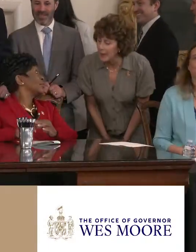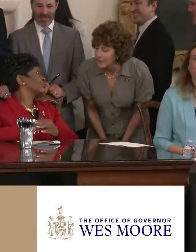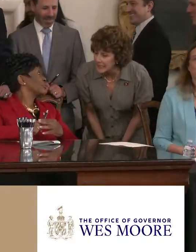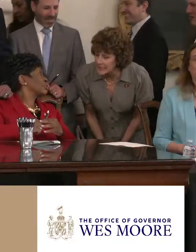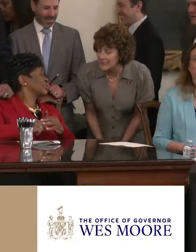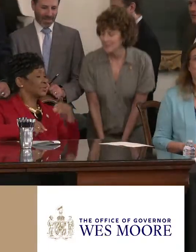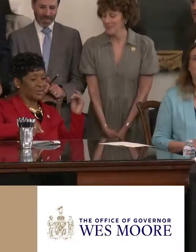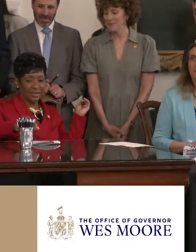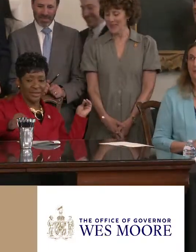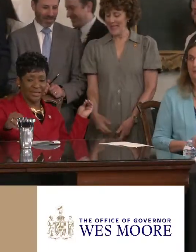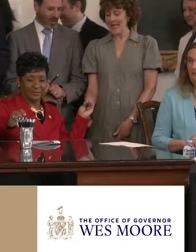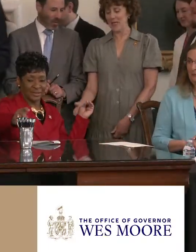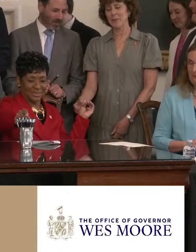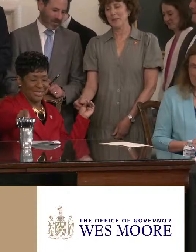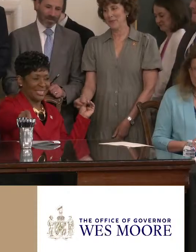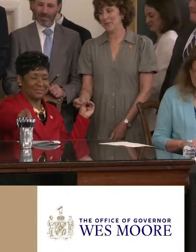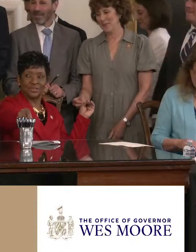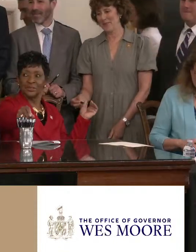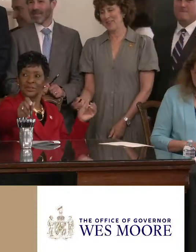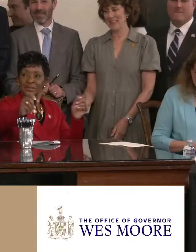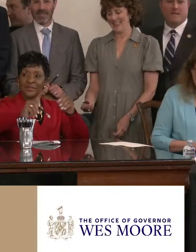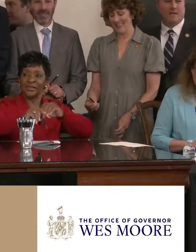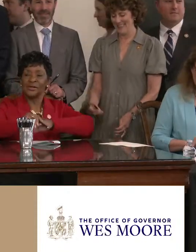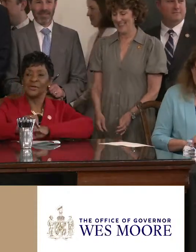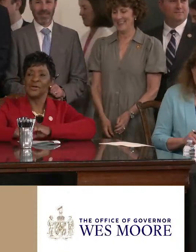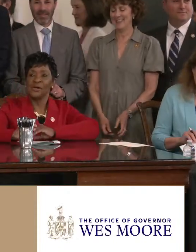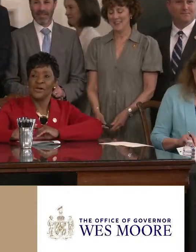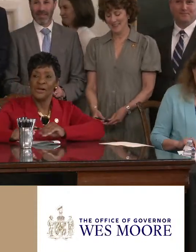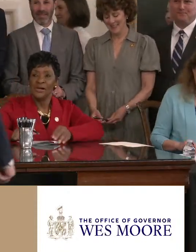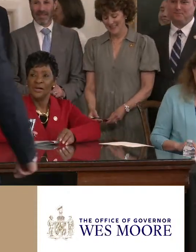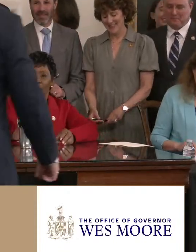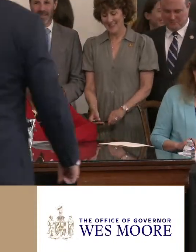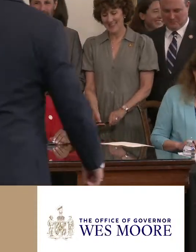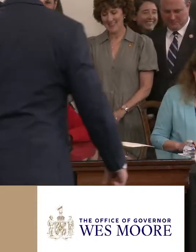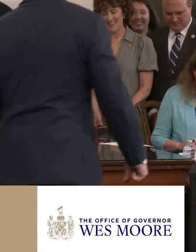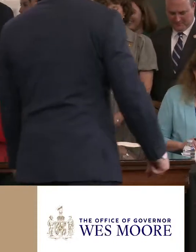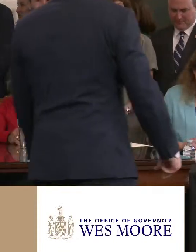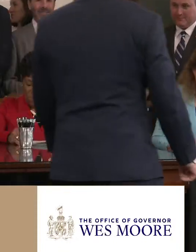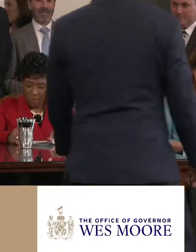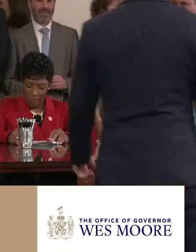All right, folks, take 2 rows. Make sure you can see the camera from where you're at.